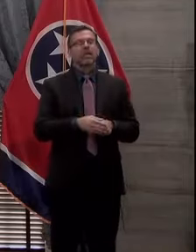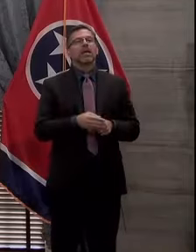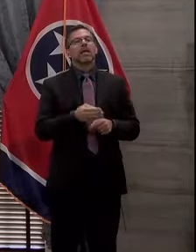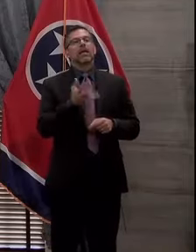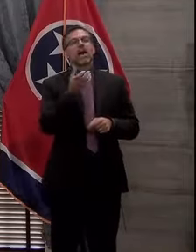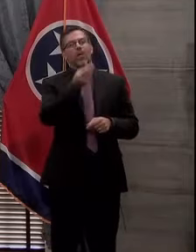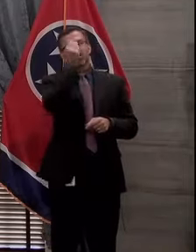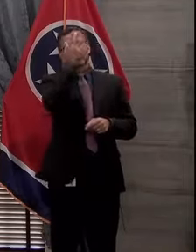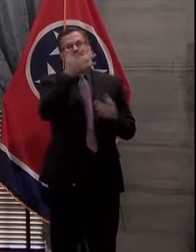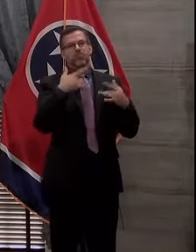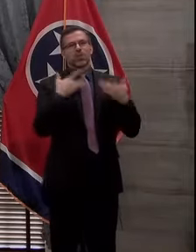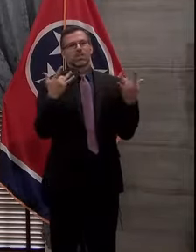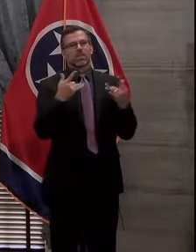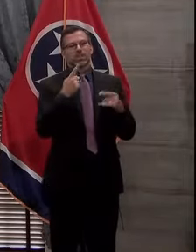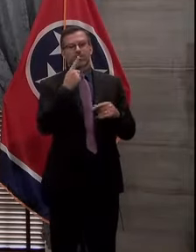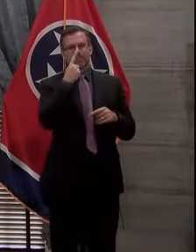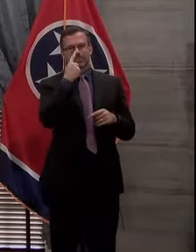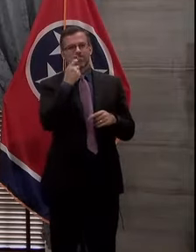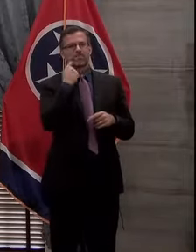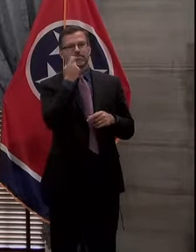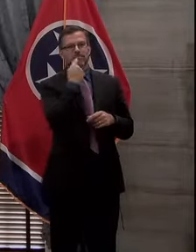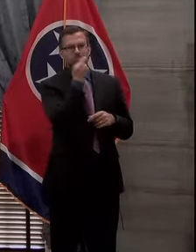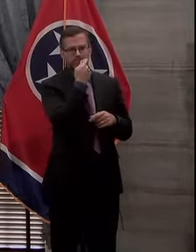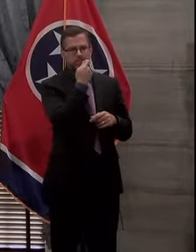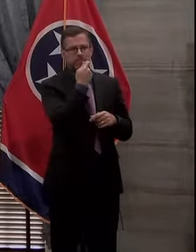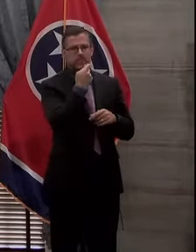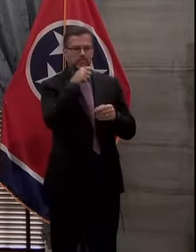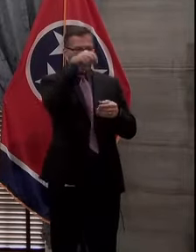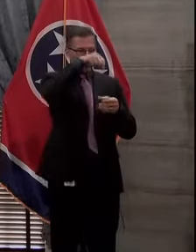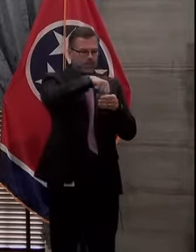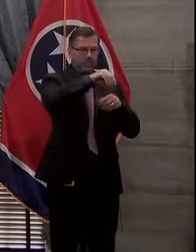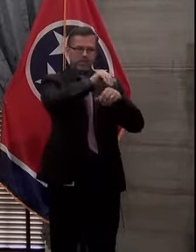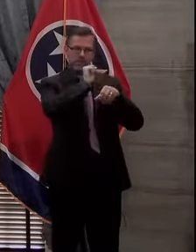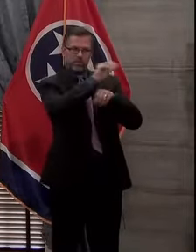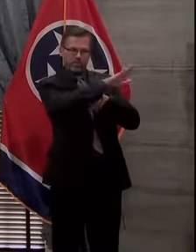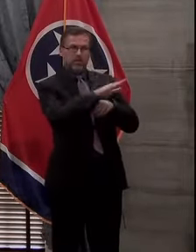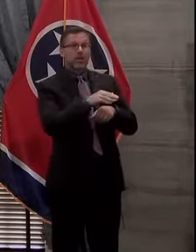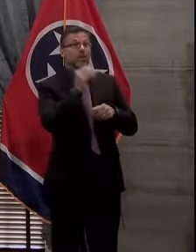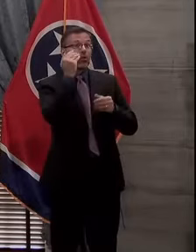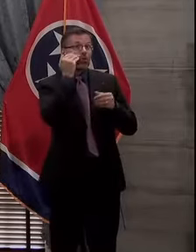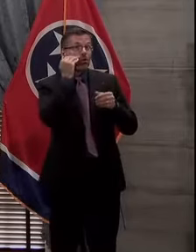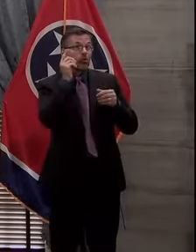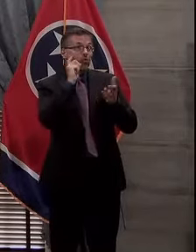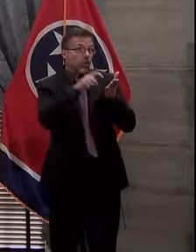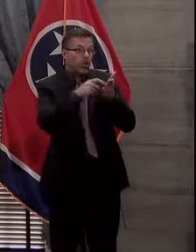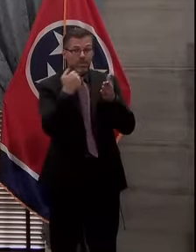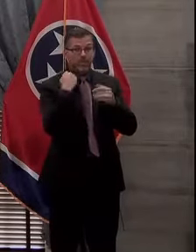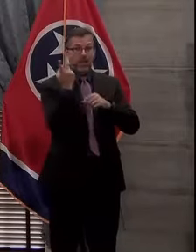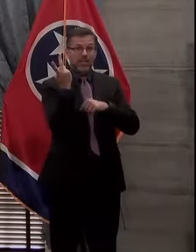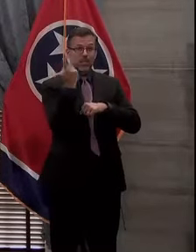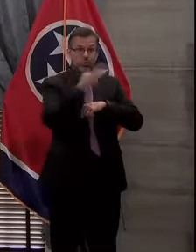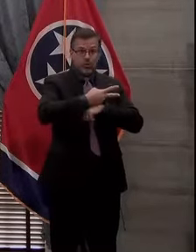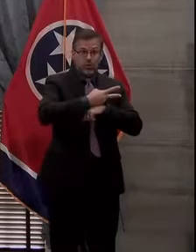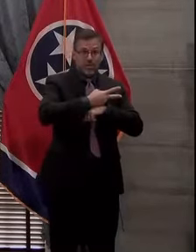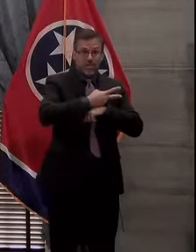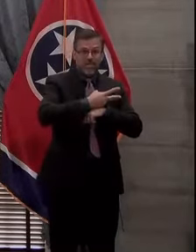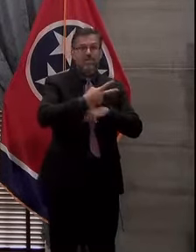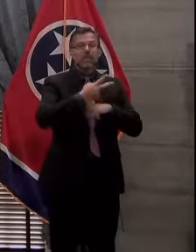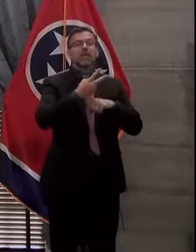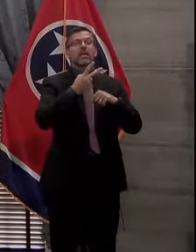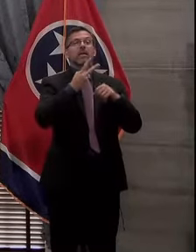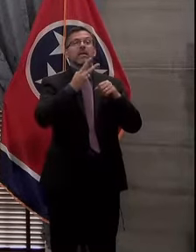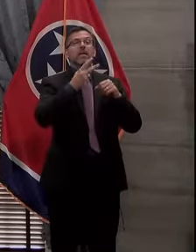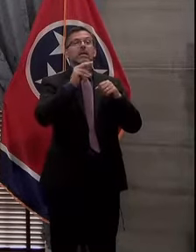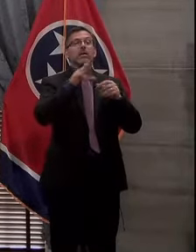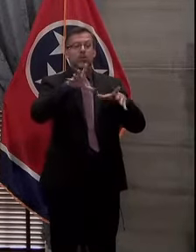update on testing. You may have noticed over the last several days that our case counts are down, but our testing numbers are also down